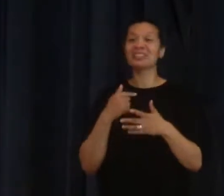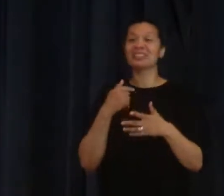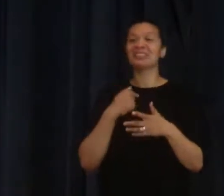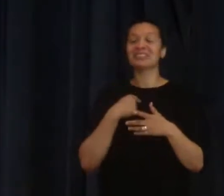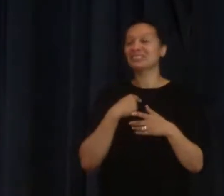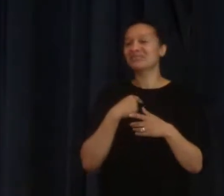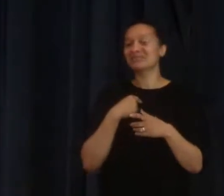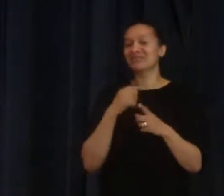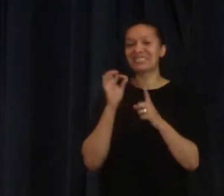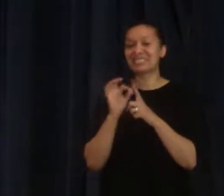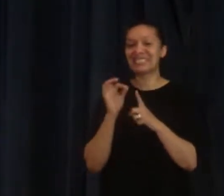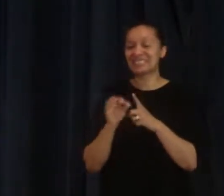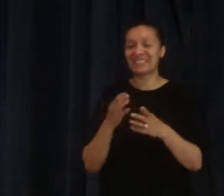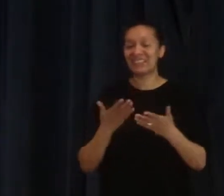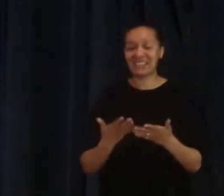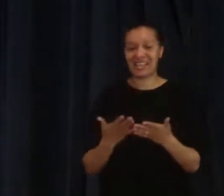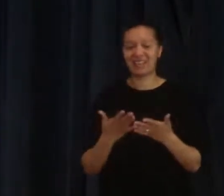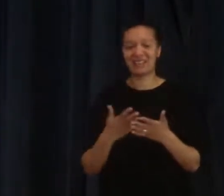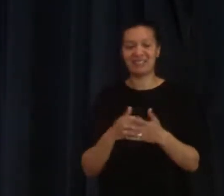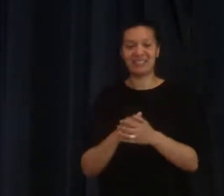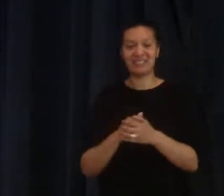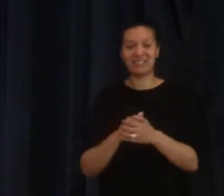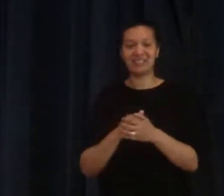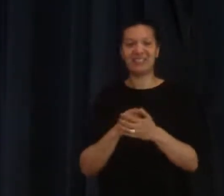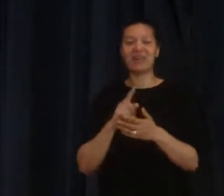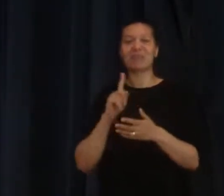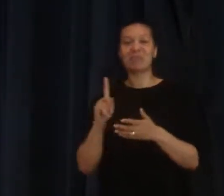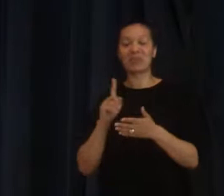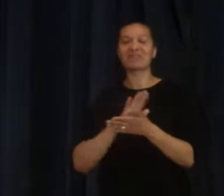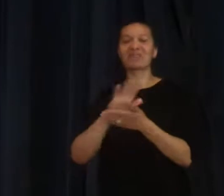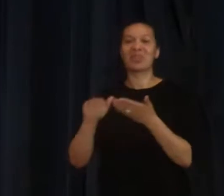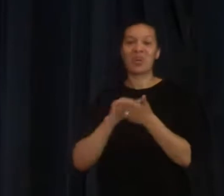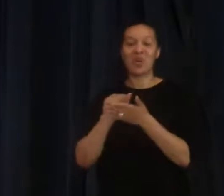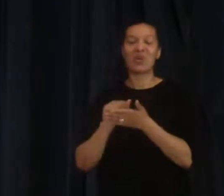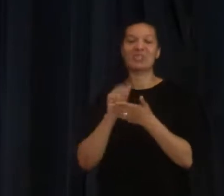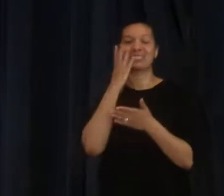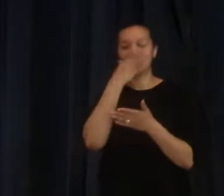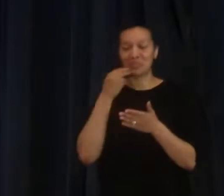detail there, but the Holy Spirit is God.